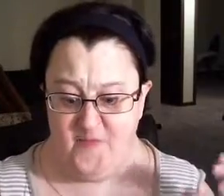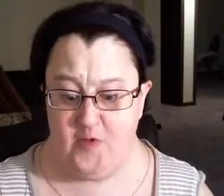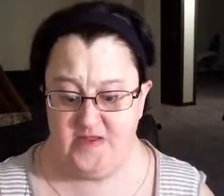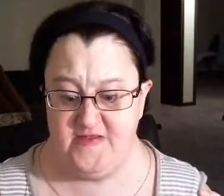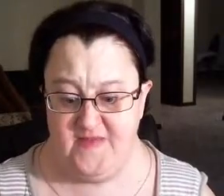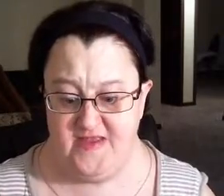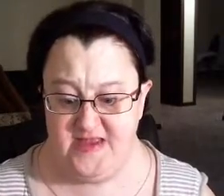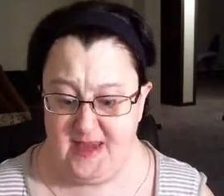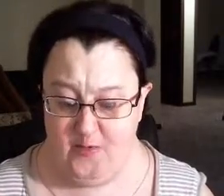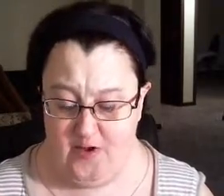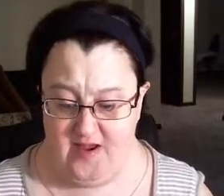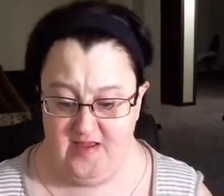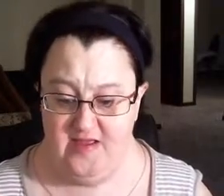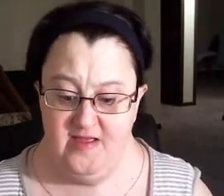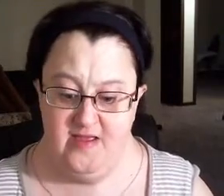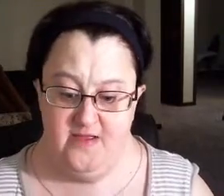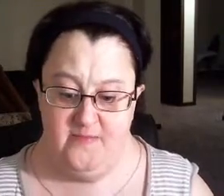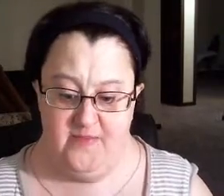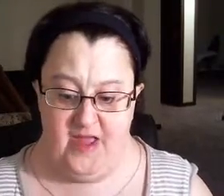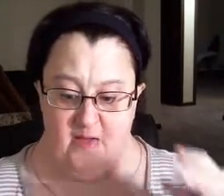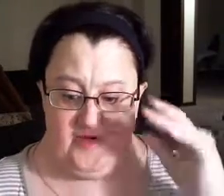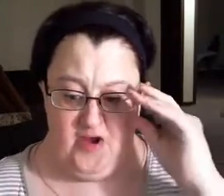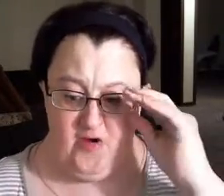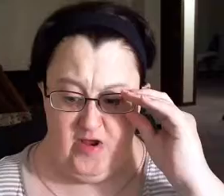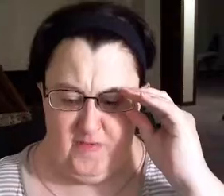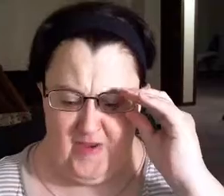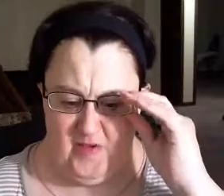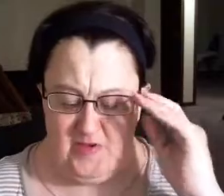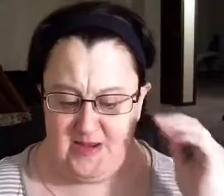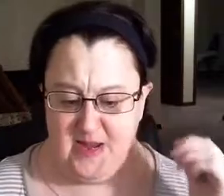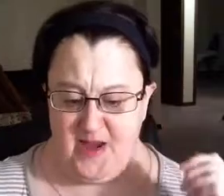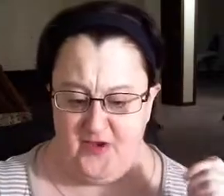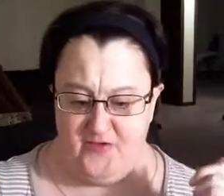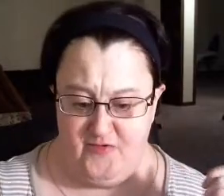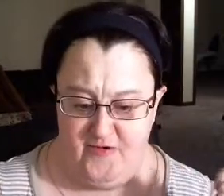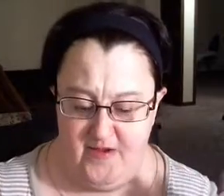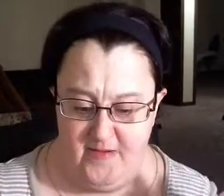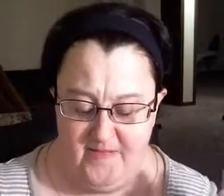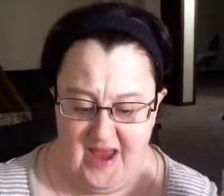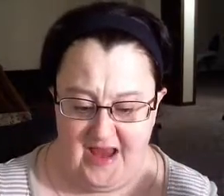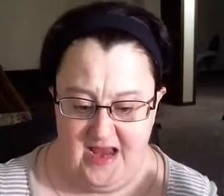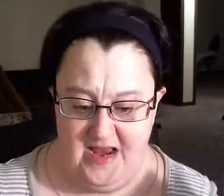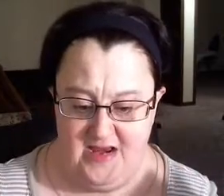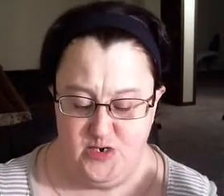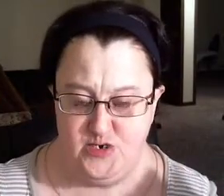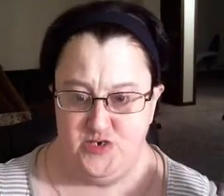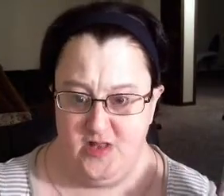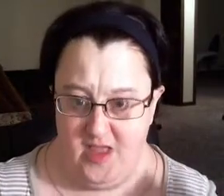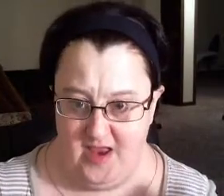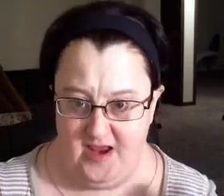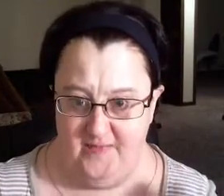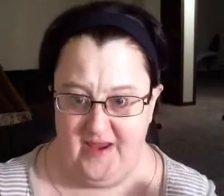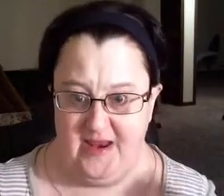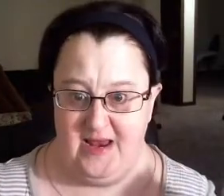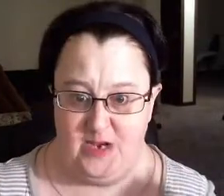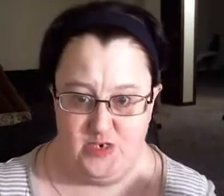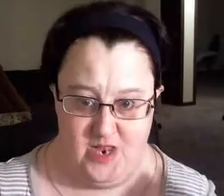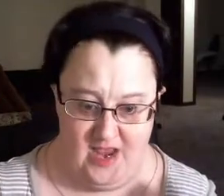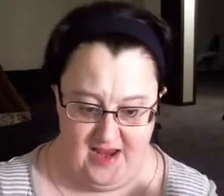focus of this anyway but i was curious because i went to the doctor back in july back in late july